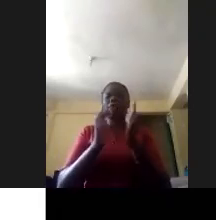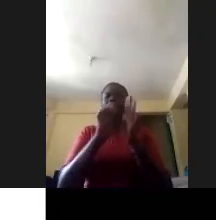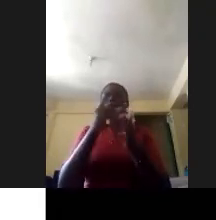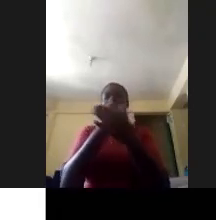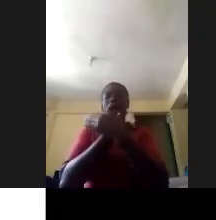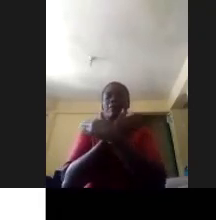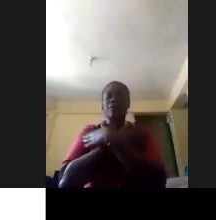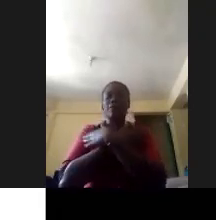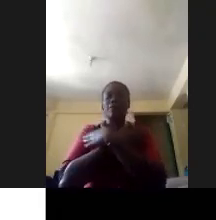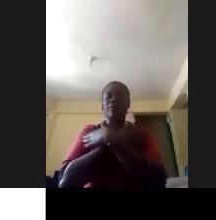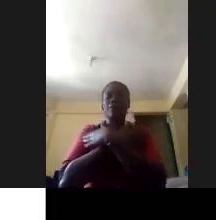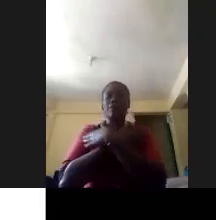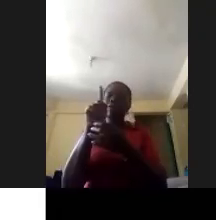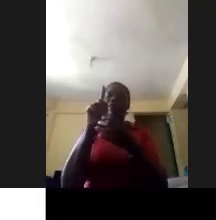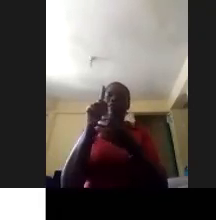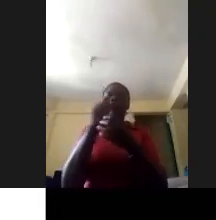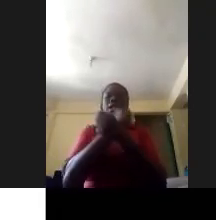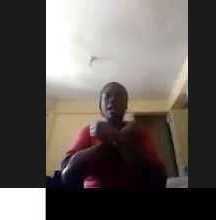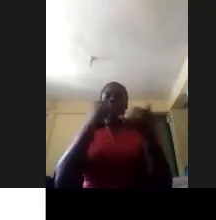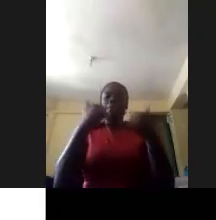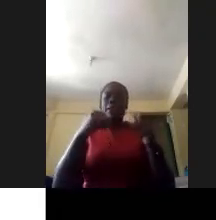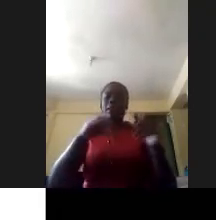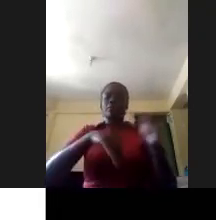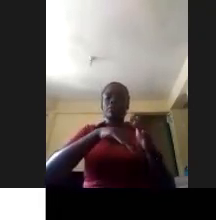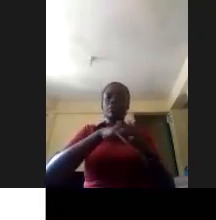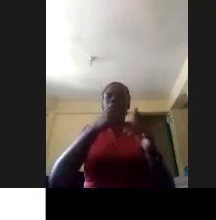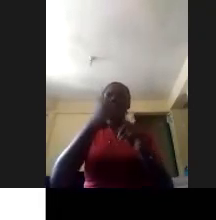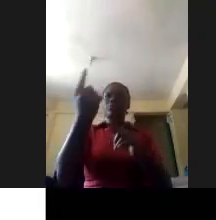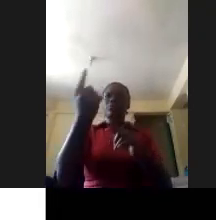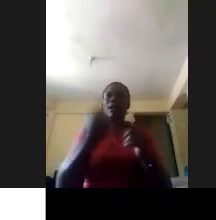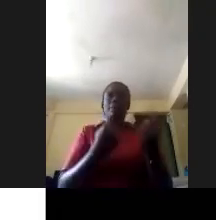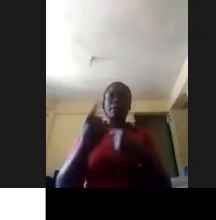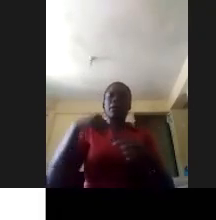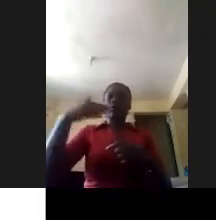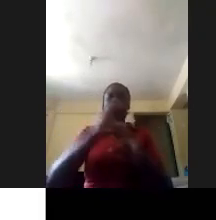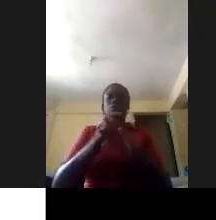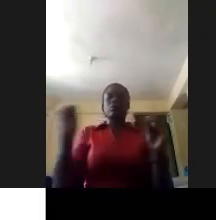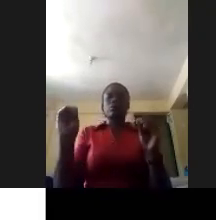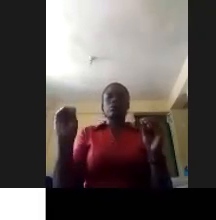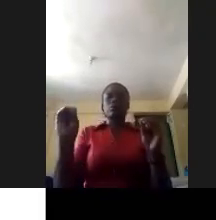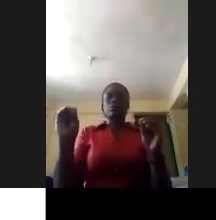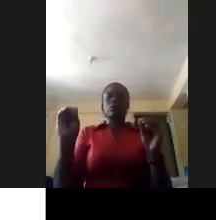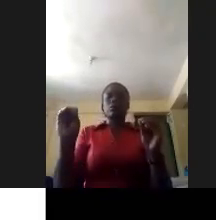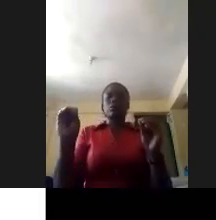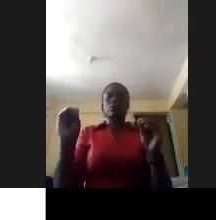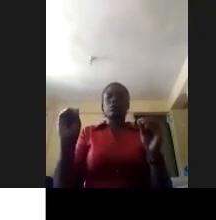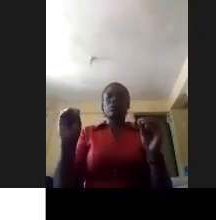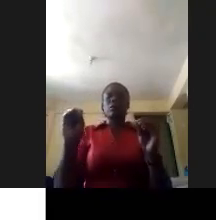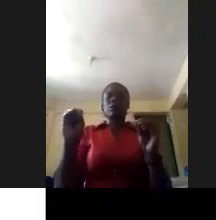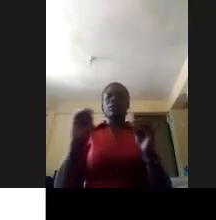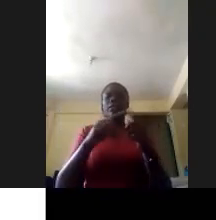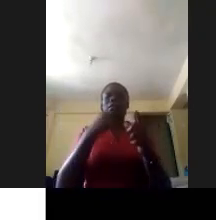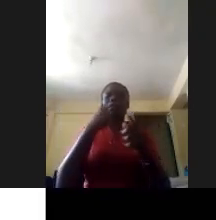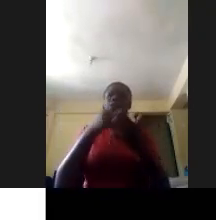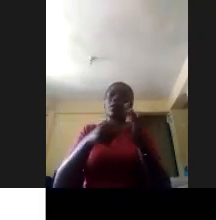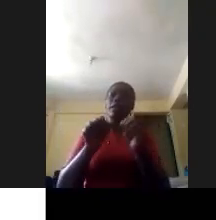playing football. And then you don't see him anymore playing football, and you ask him what happened. And he says, you know what, I